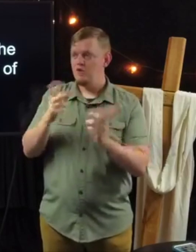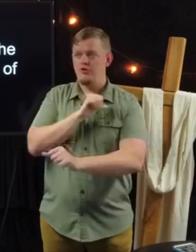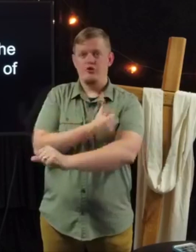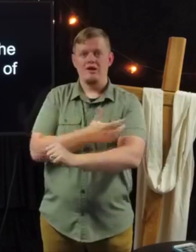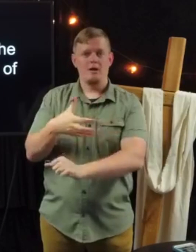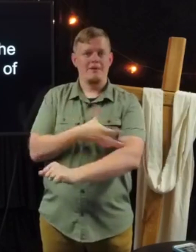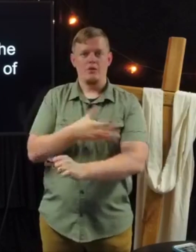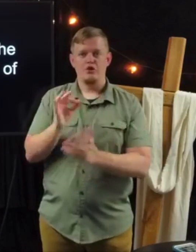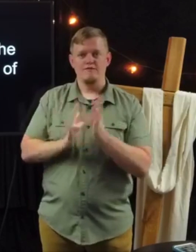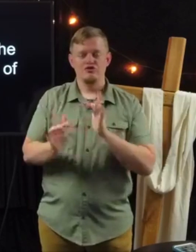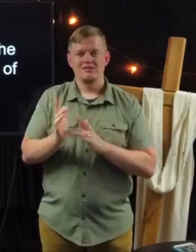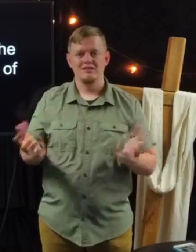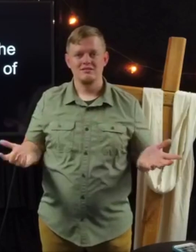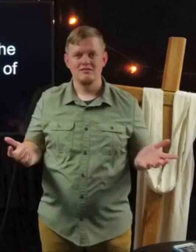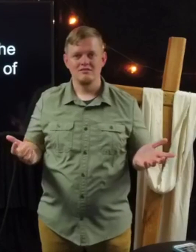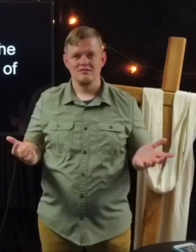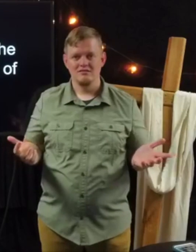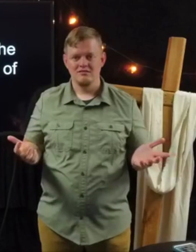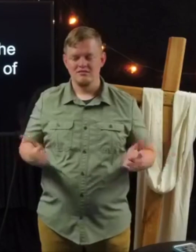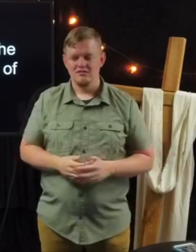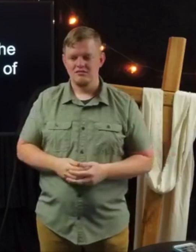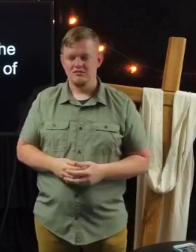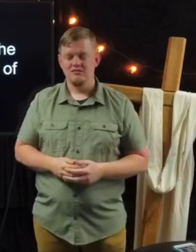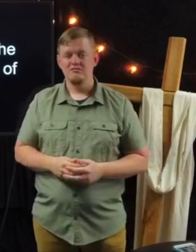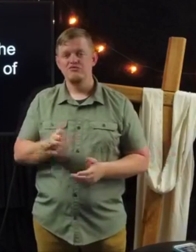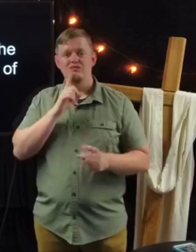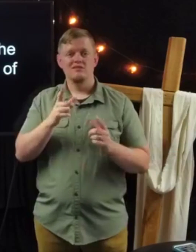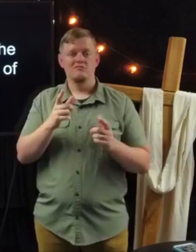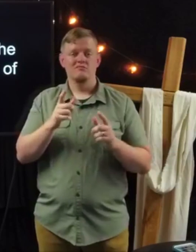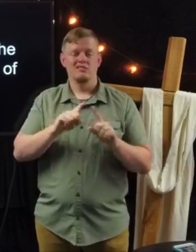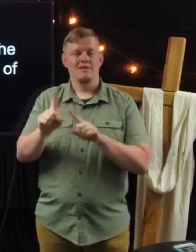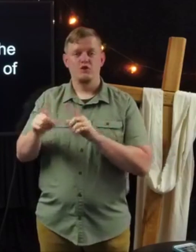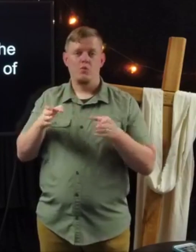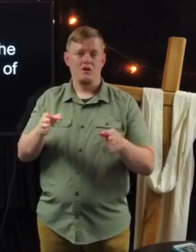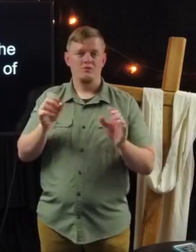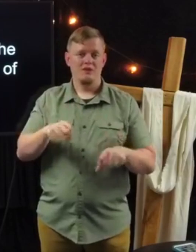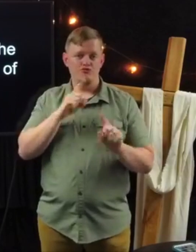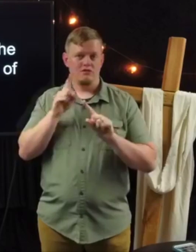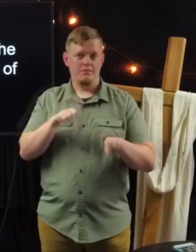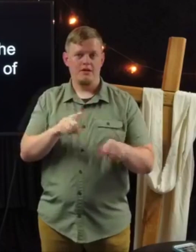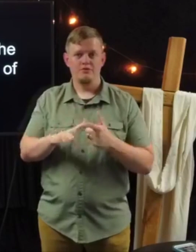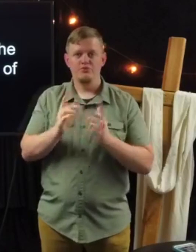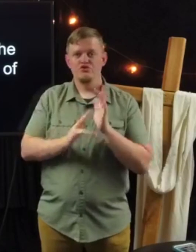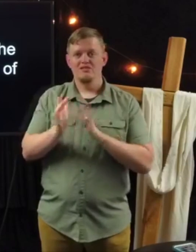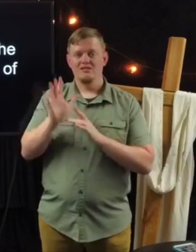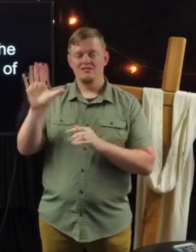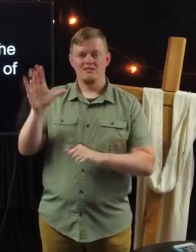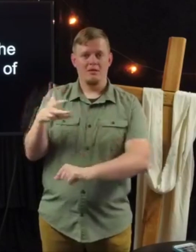Now we notice here that he has authority and power. We notice the authority and power of Jesus. Really, there are different ways that you can respond to Jesus'